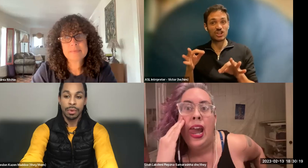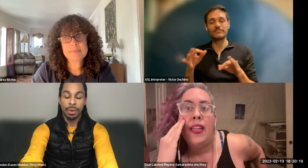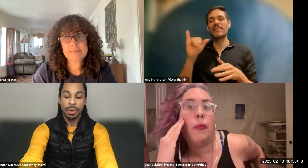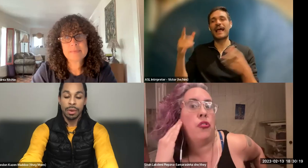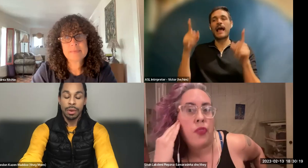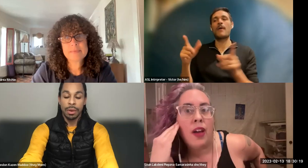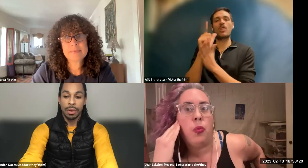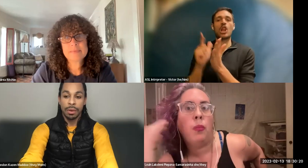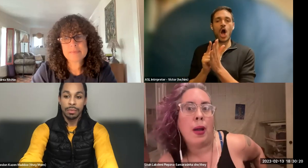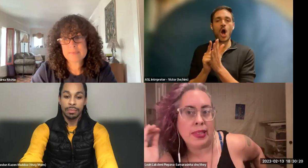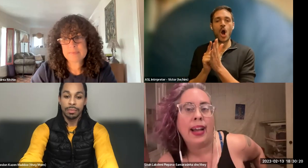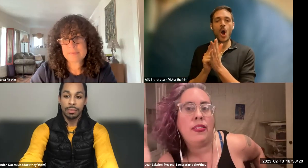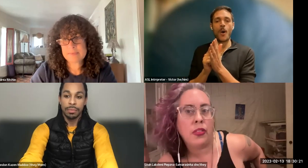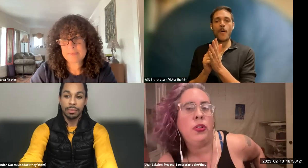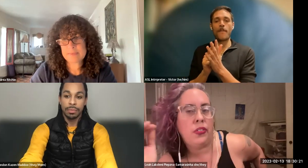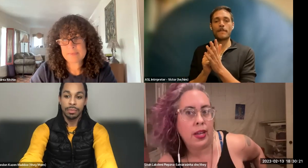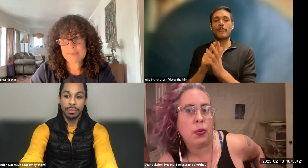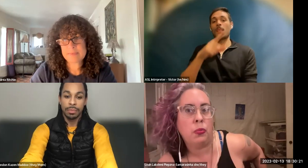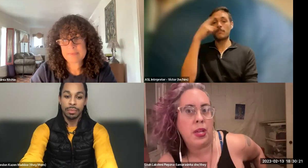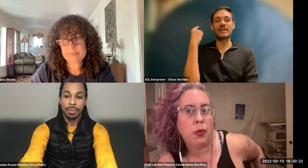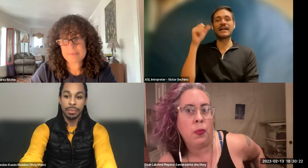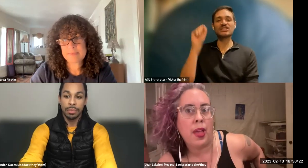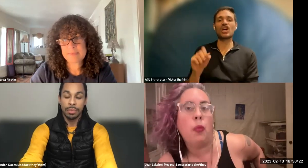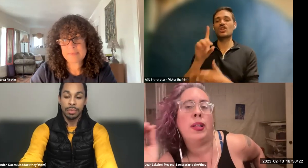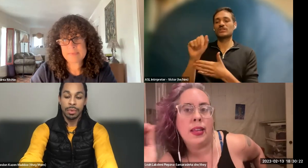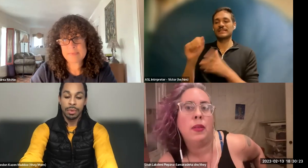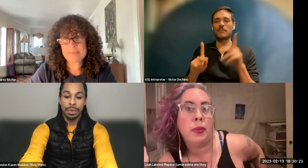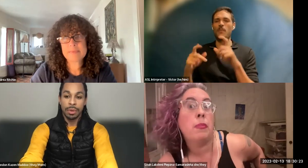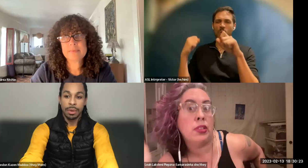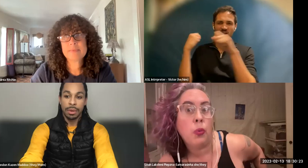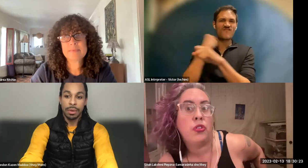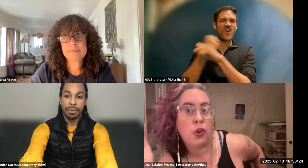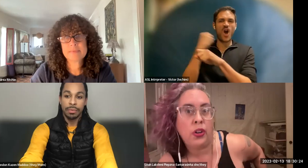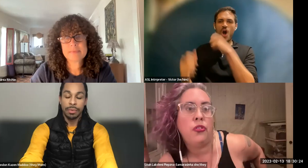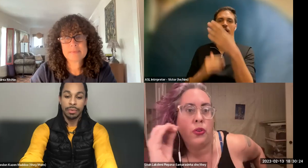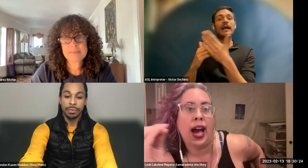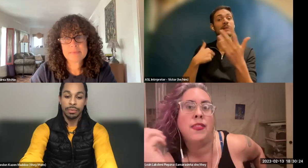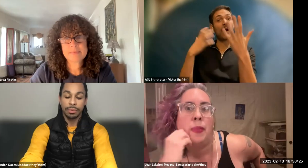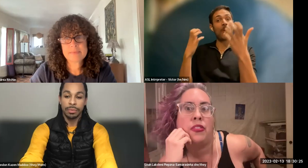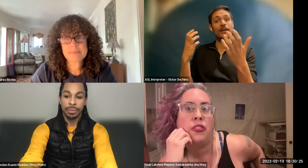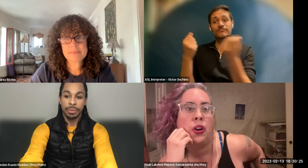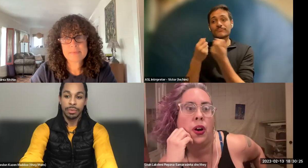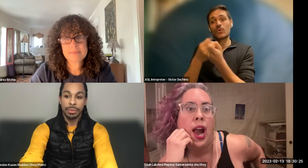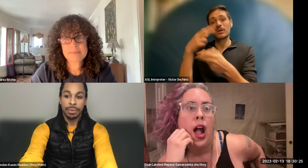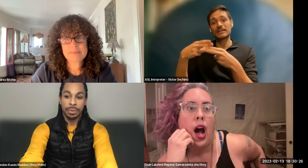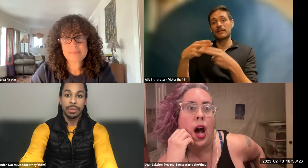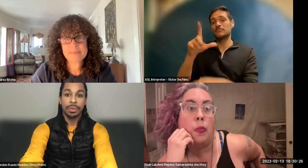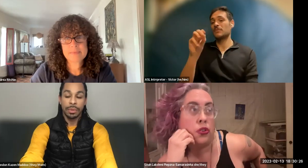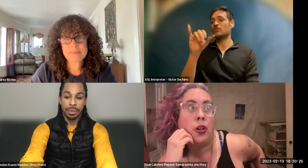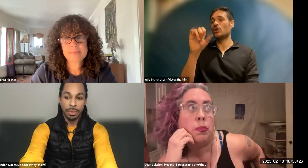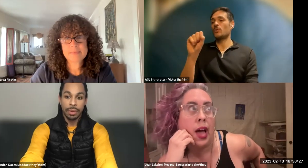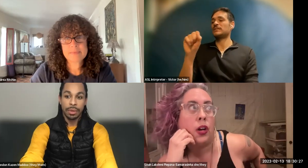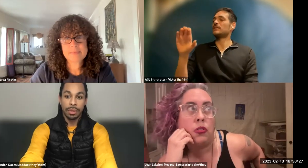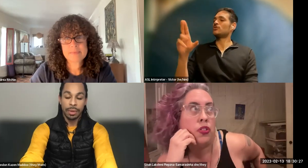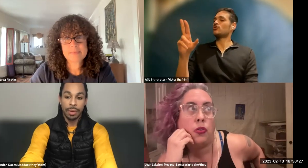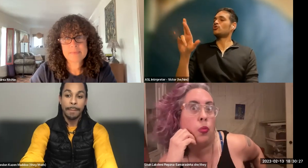decision that was fought for by Black Southern disabled people. I want to lift up the name of Lois Curtis, who died in the past year. She's